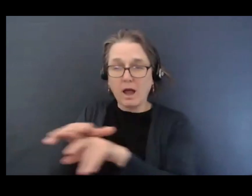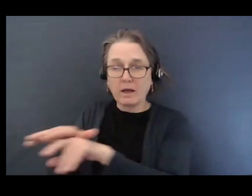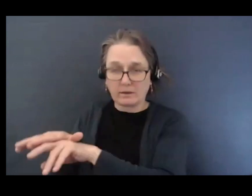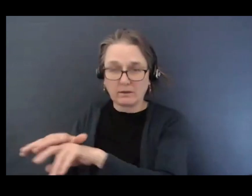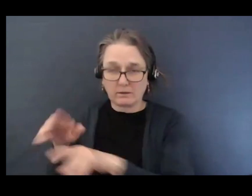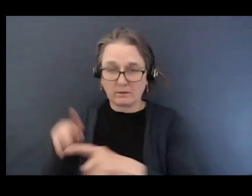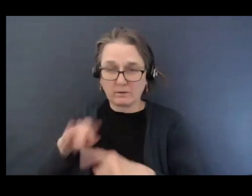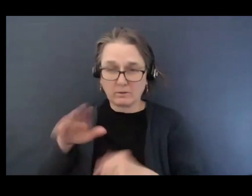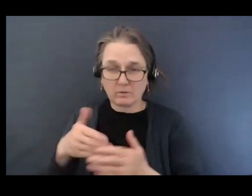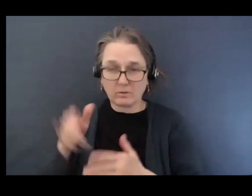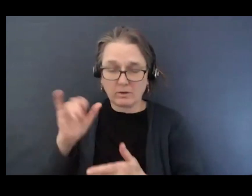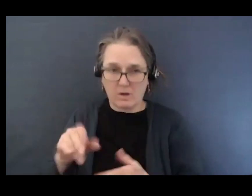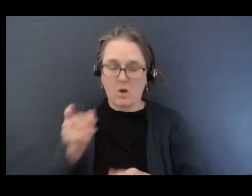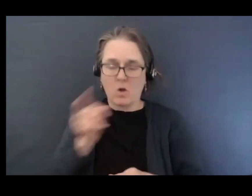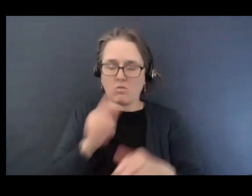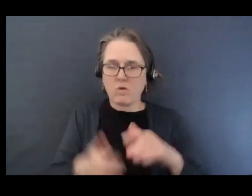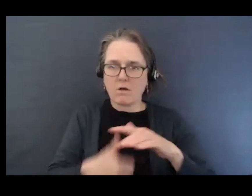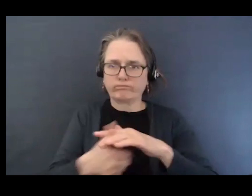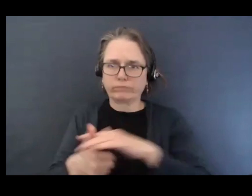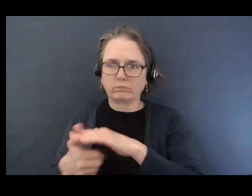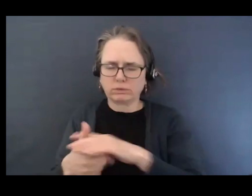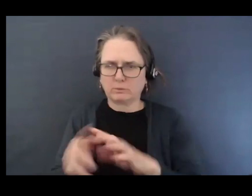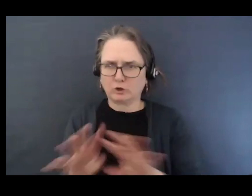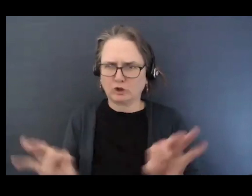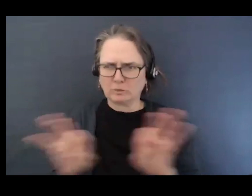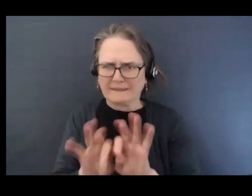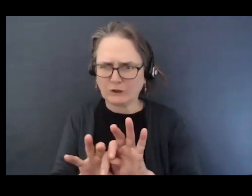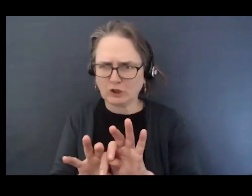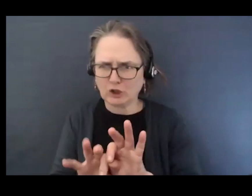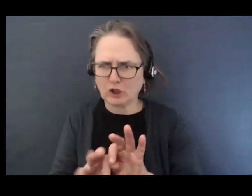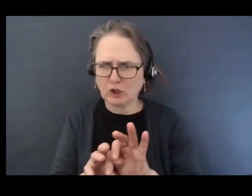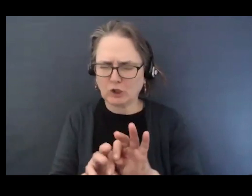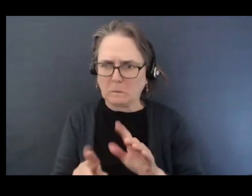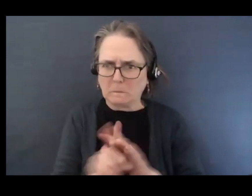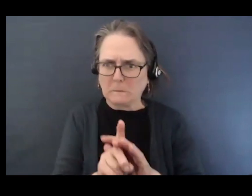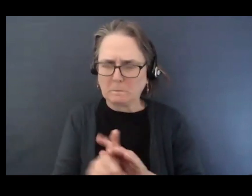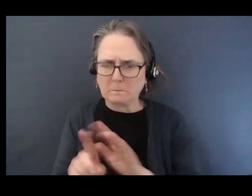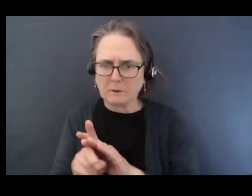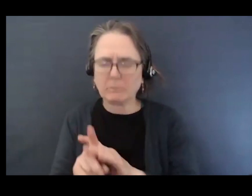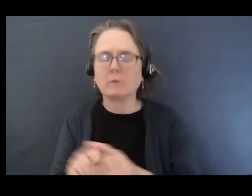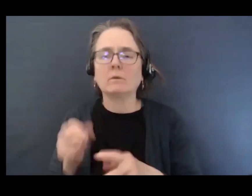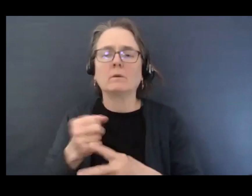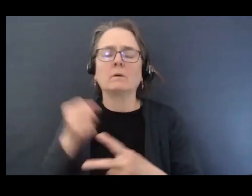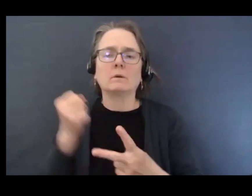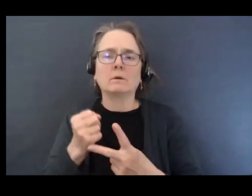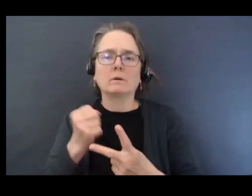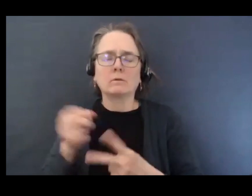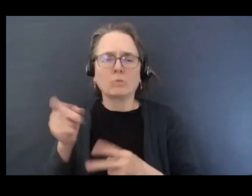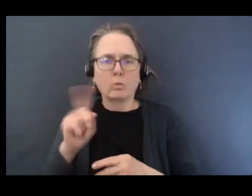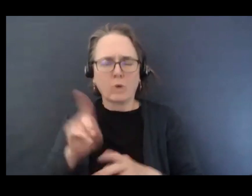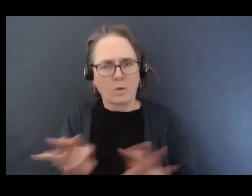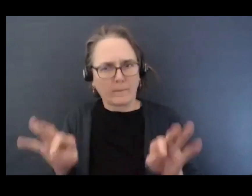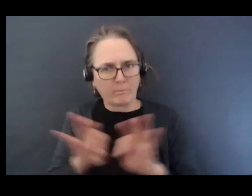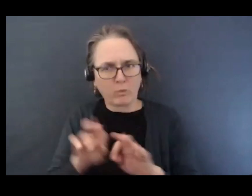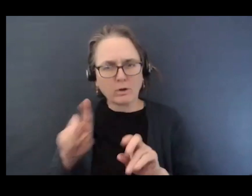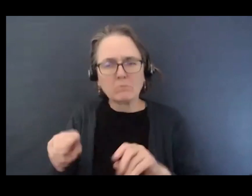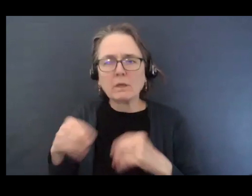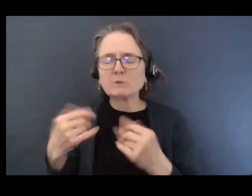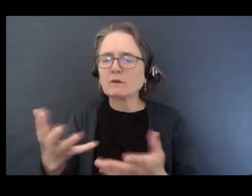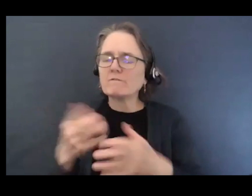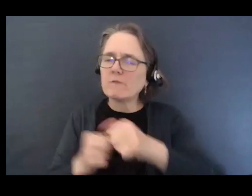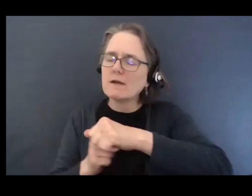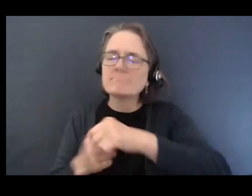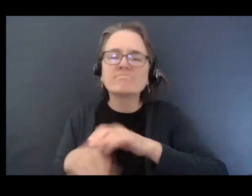really critical, and like where are these providing critical access, and making sure that we maintain the heck out